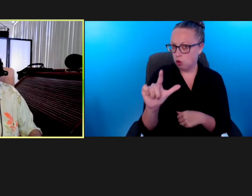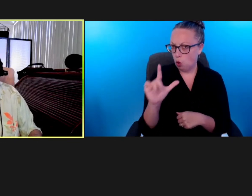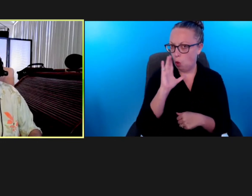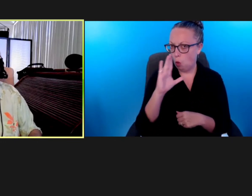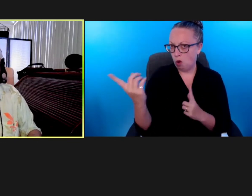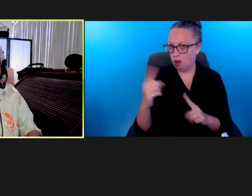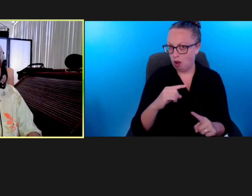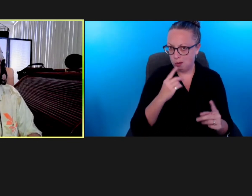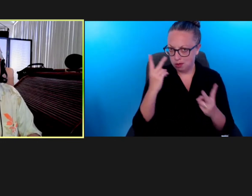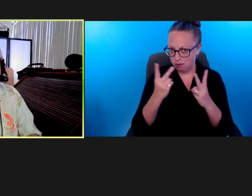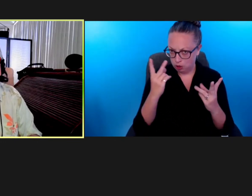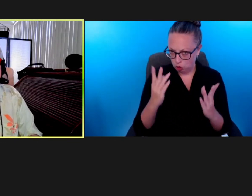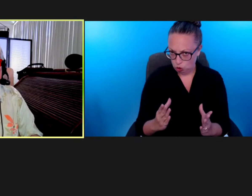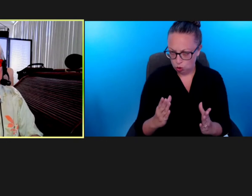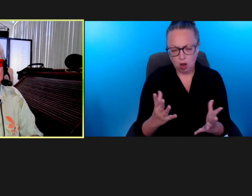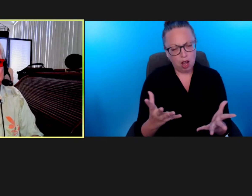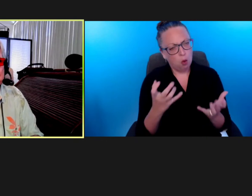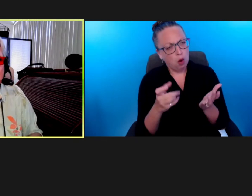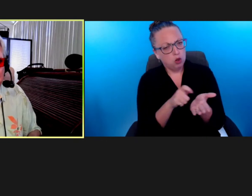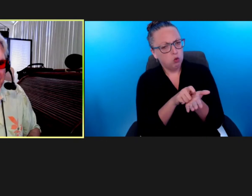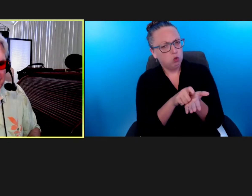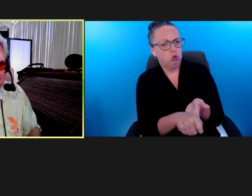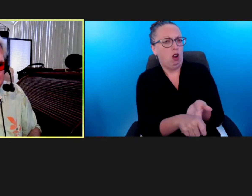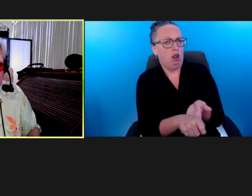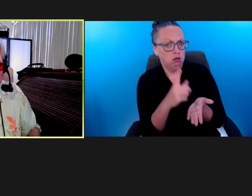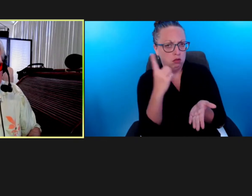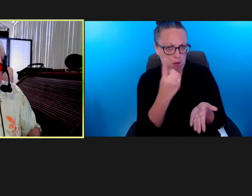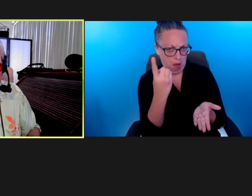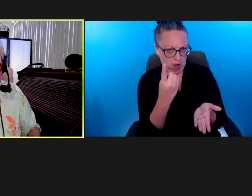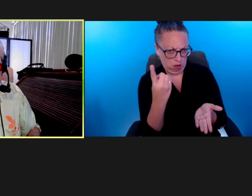decided that I really needed to write something that